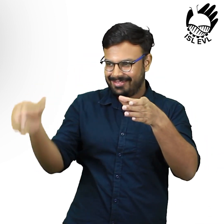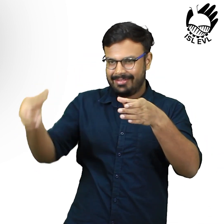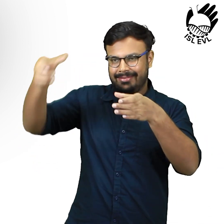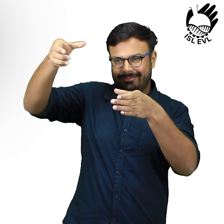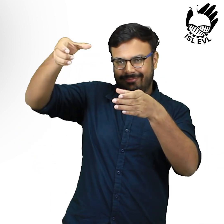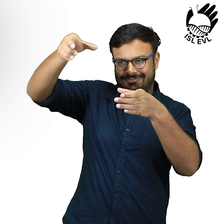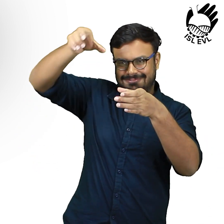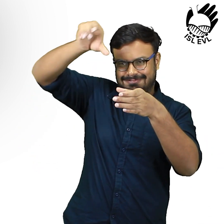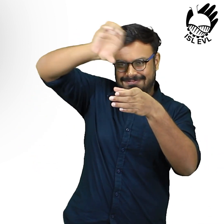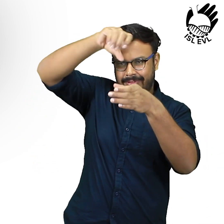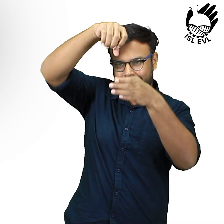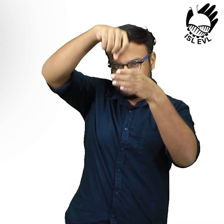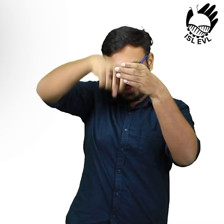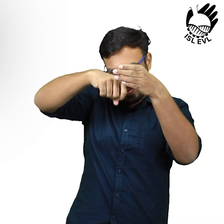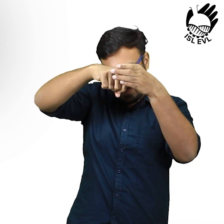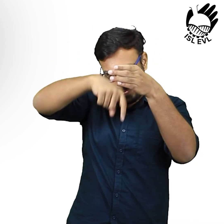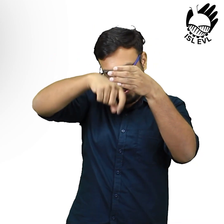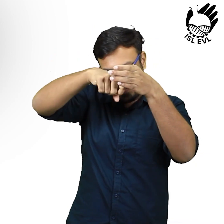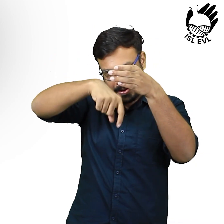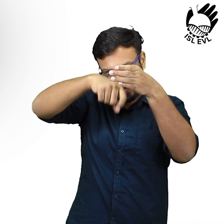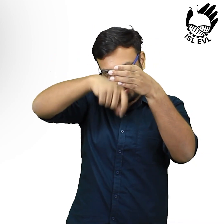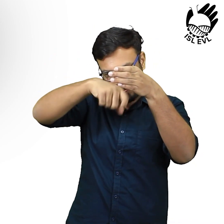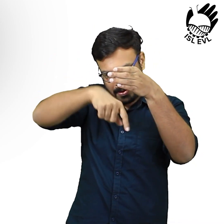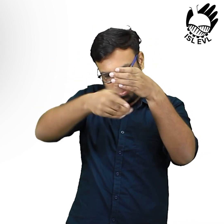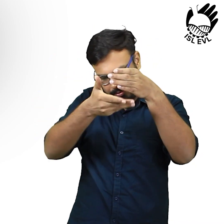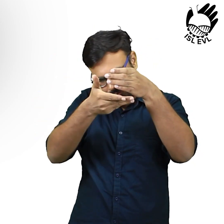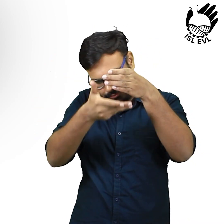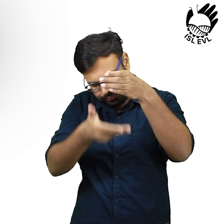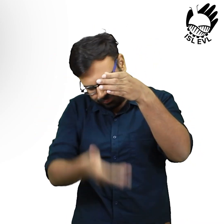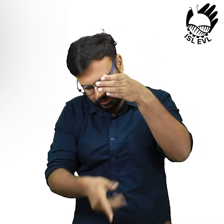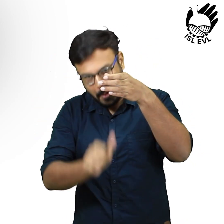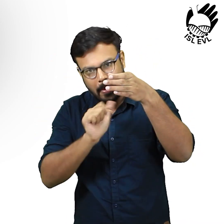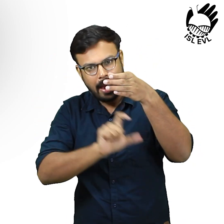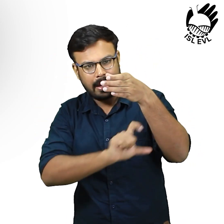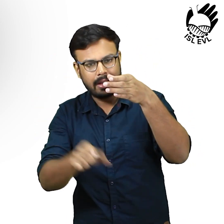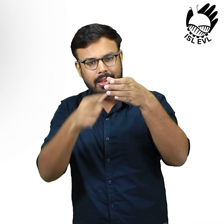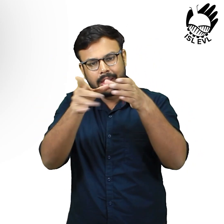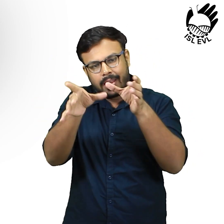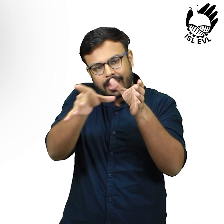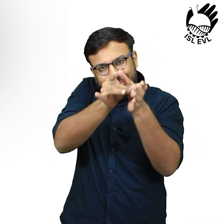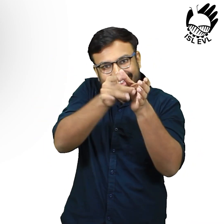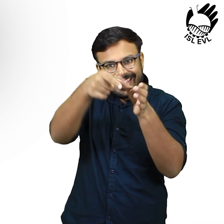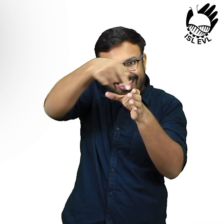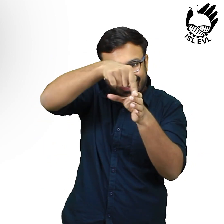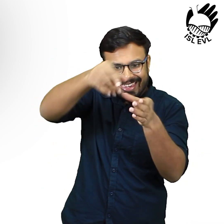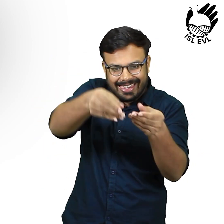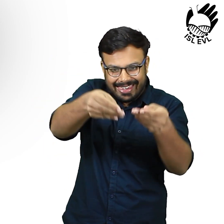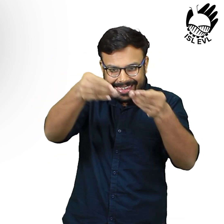Anything that does not dissolve in the hot liquid can be removed by filtration.